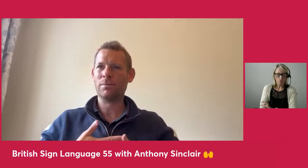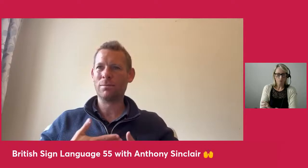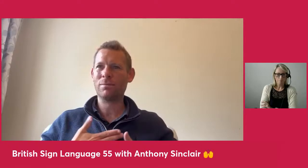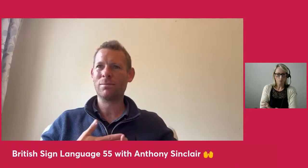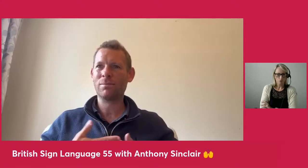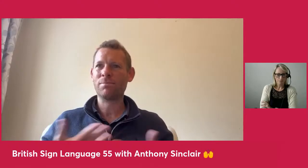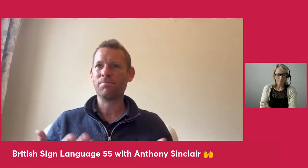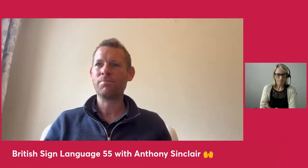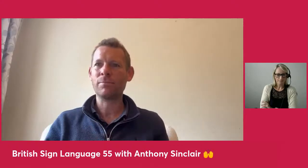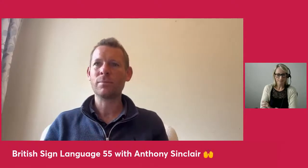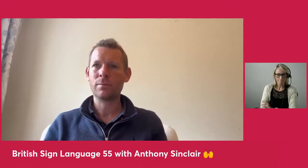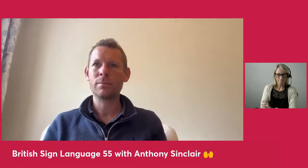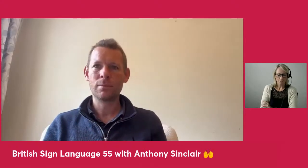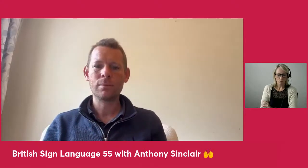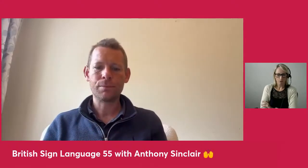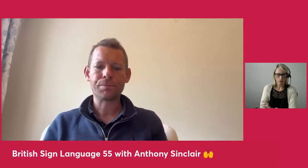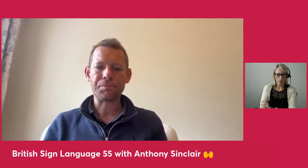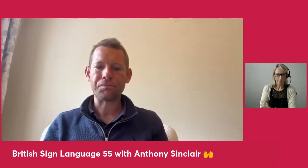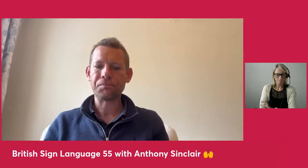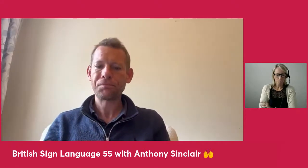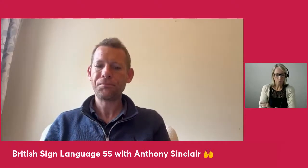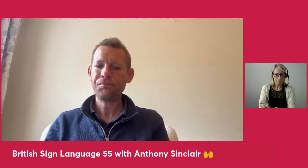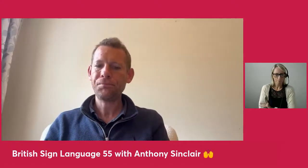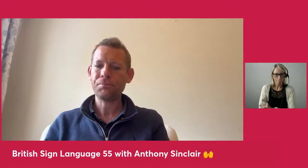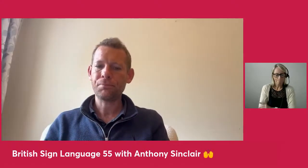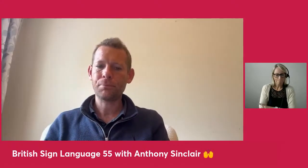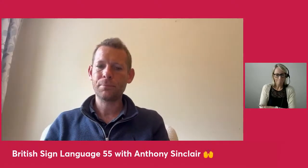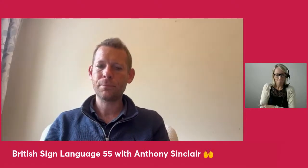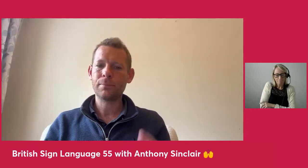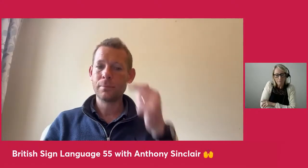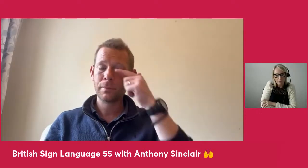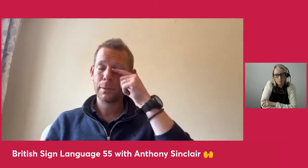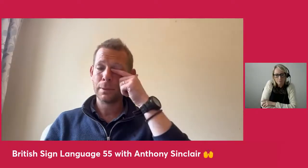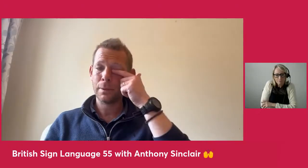So those are emotions that we're learning.